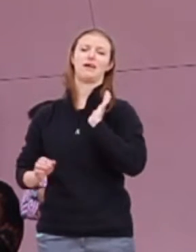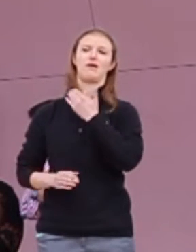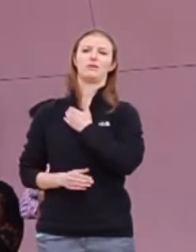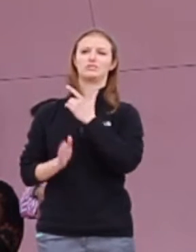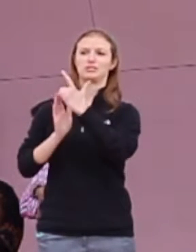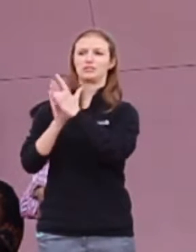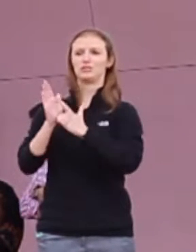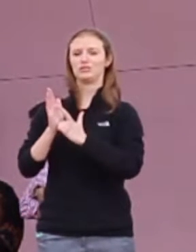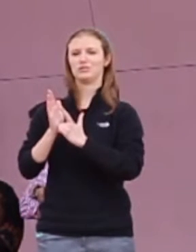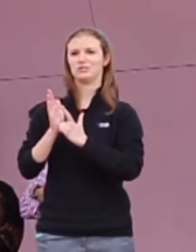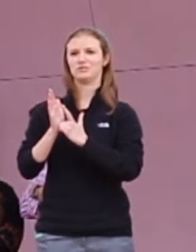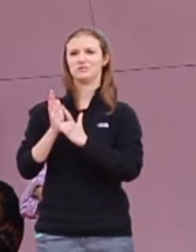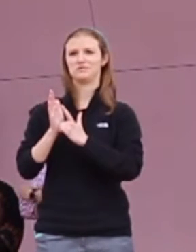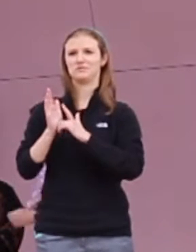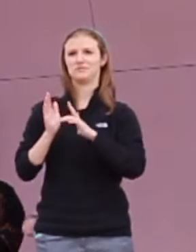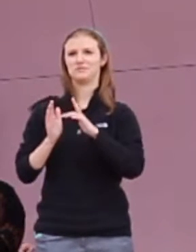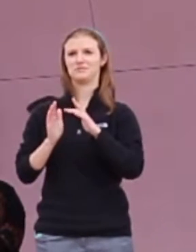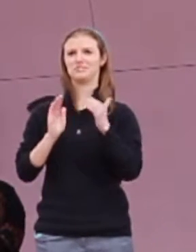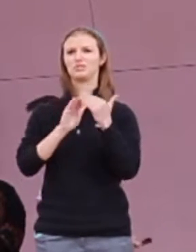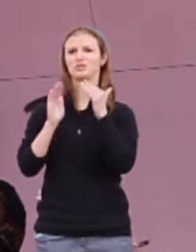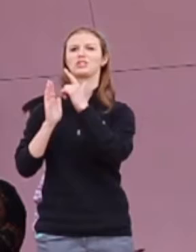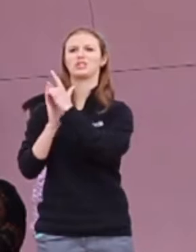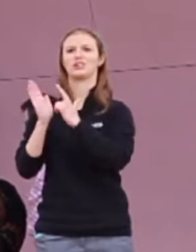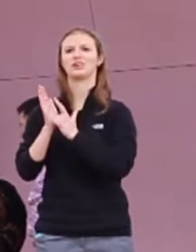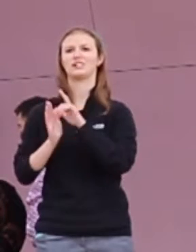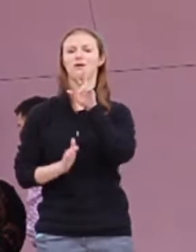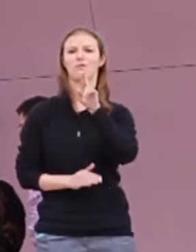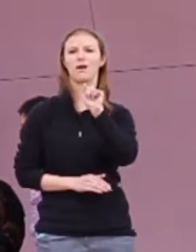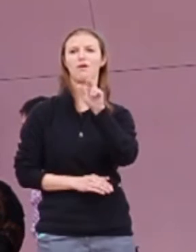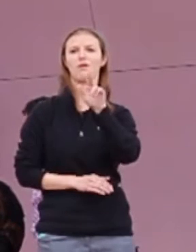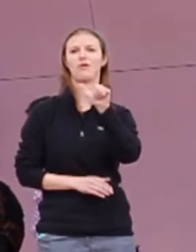Attorney Raul Torres.